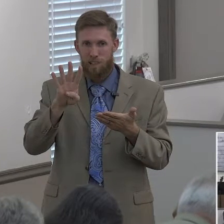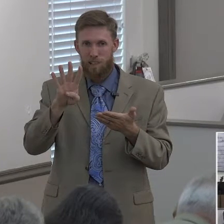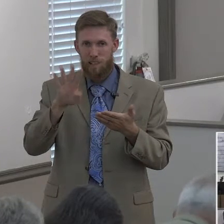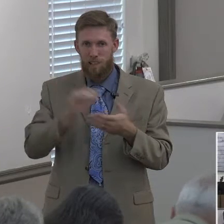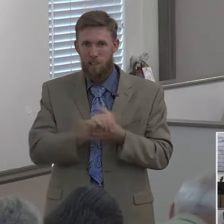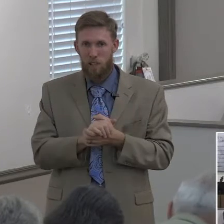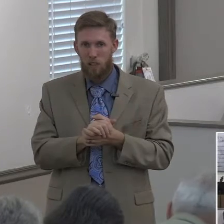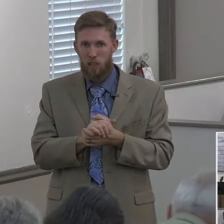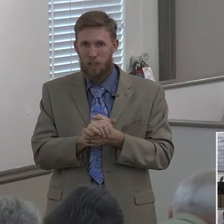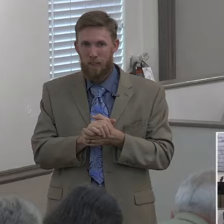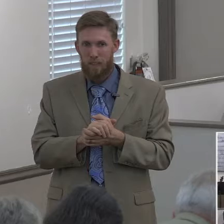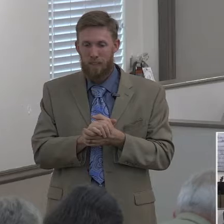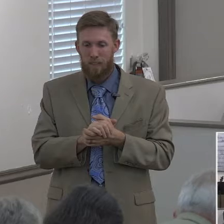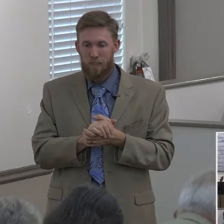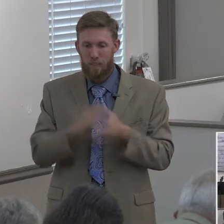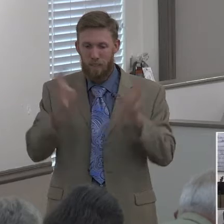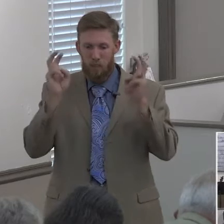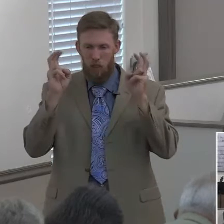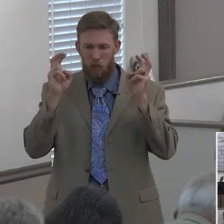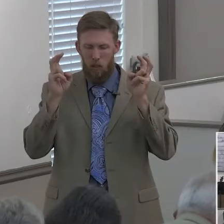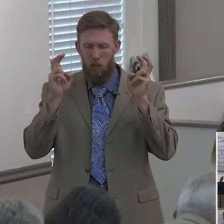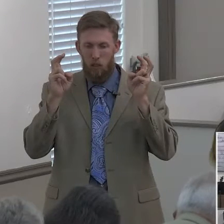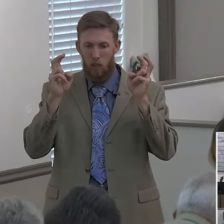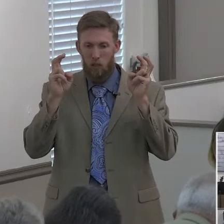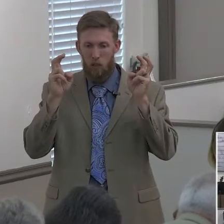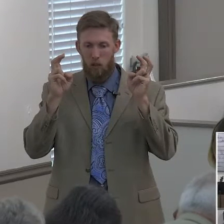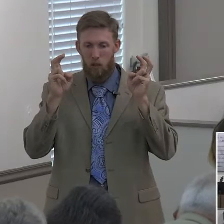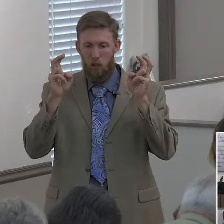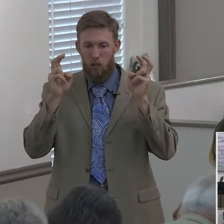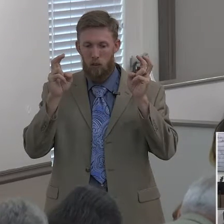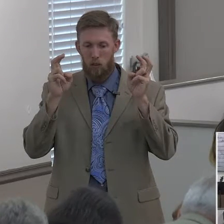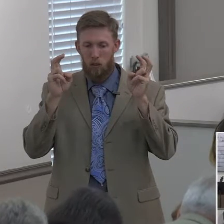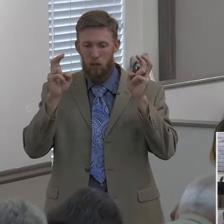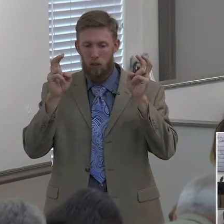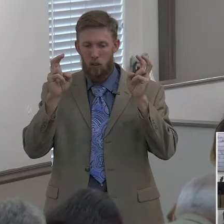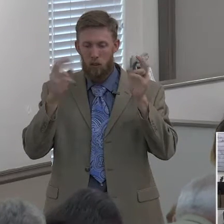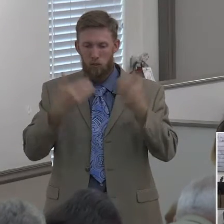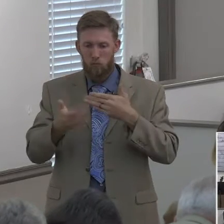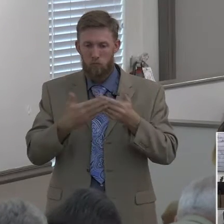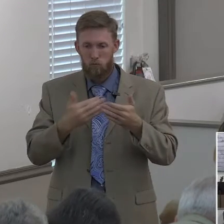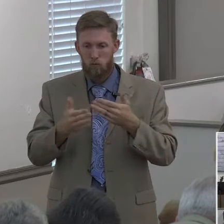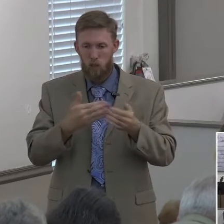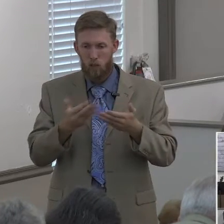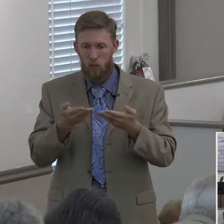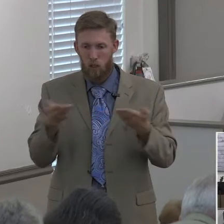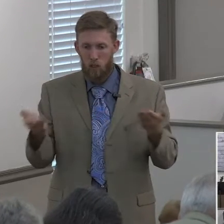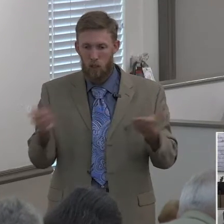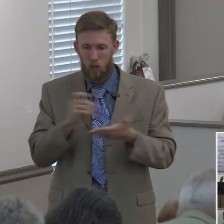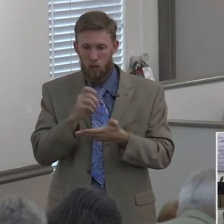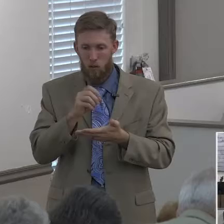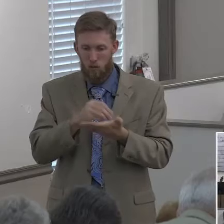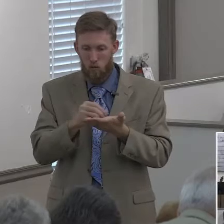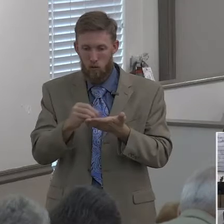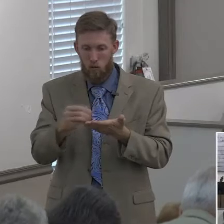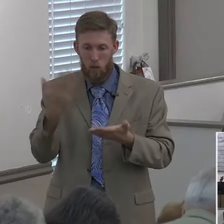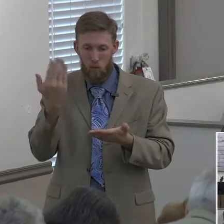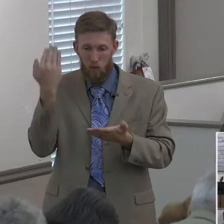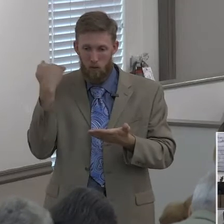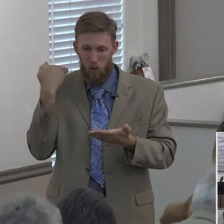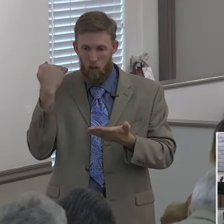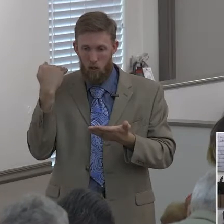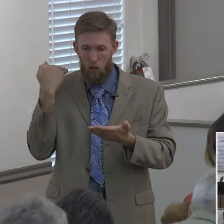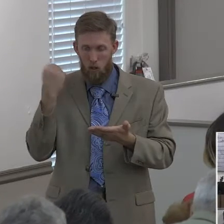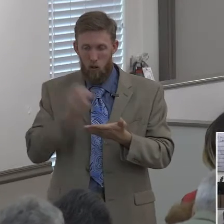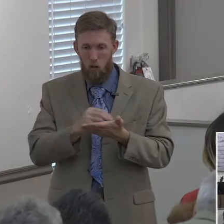in Romans chapter 15 and verse 4, the Bible says, for whatsoever things were written